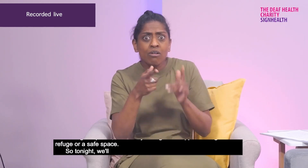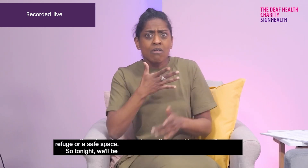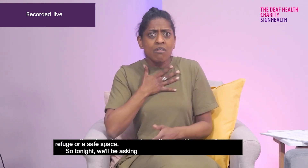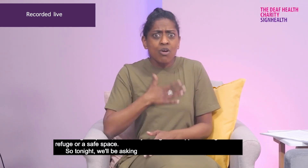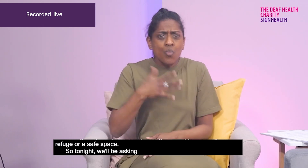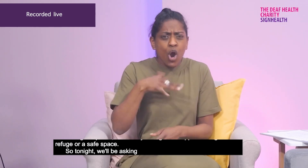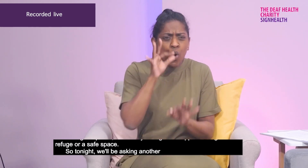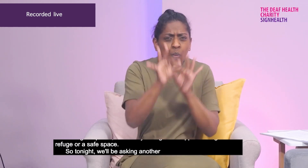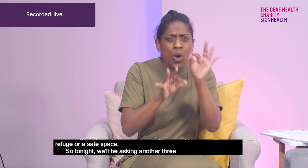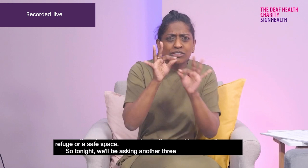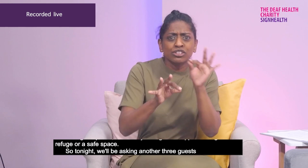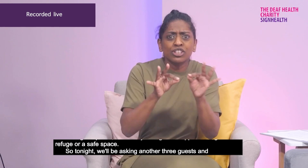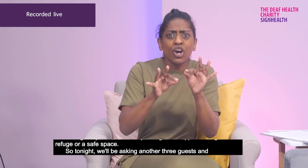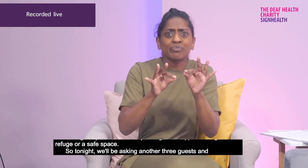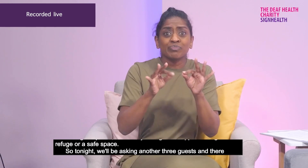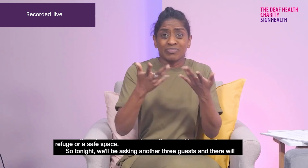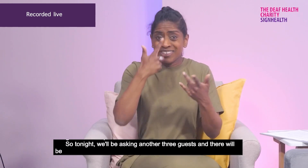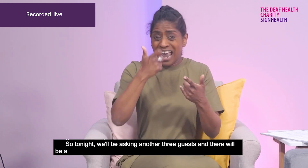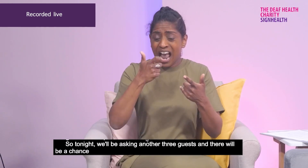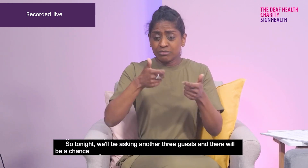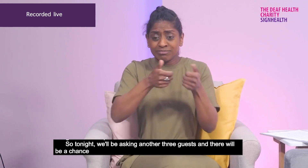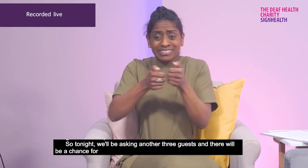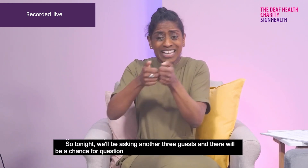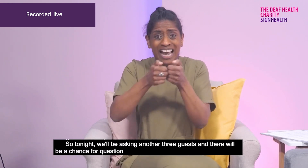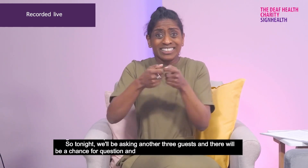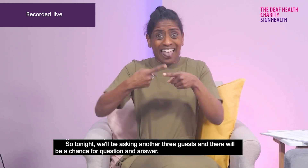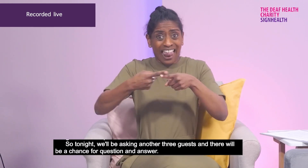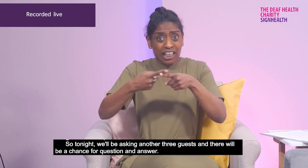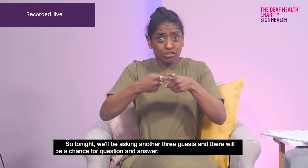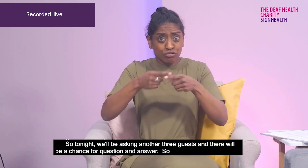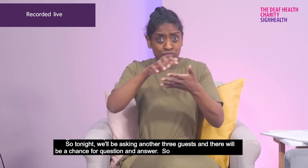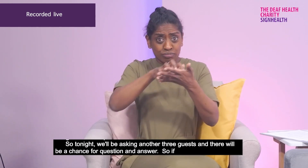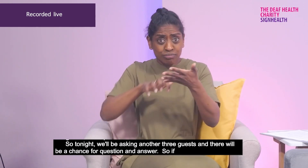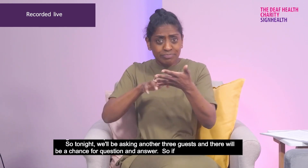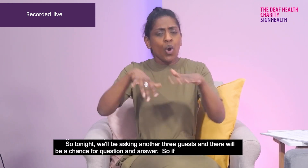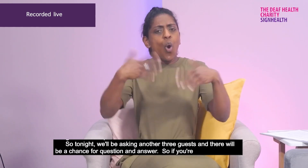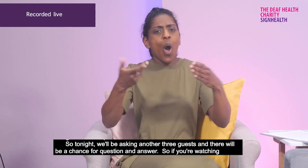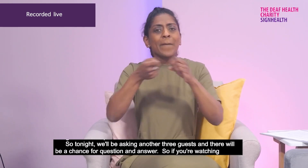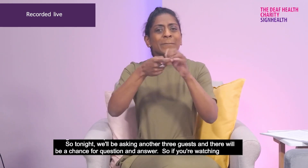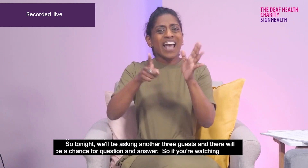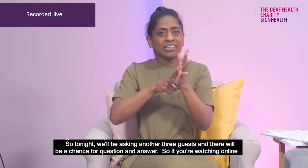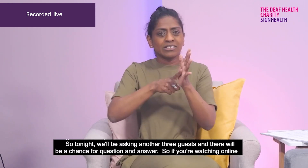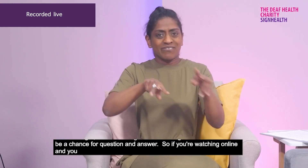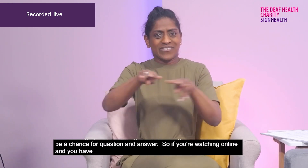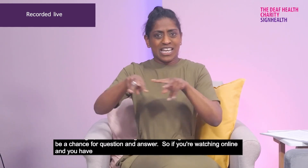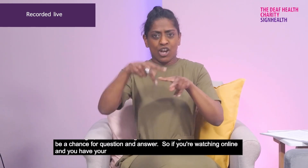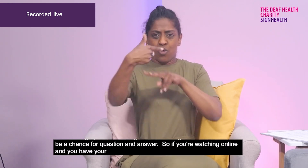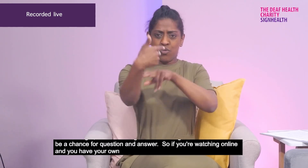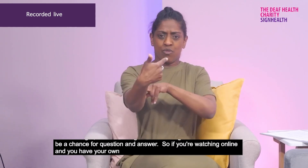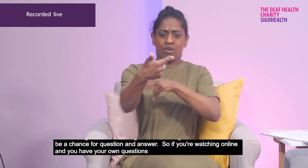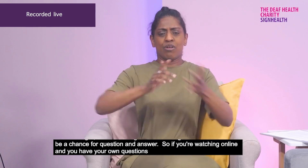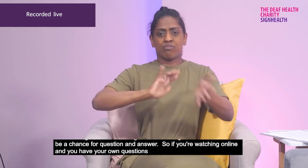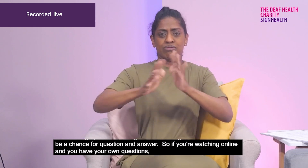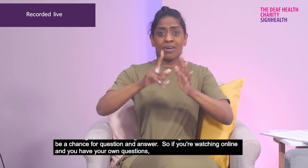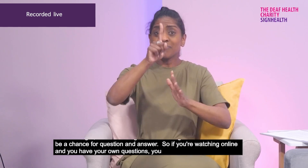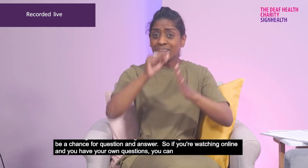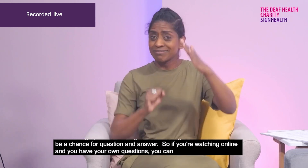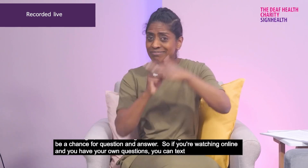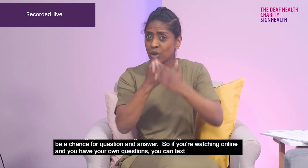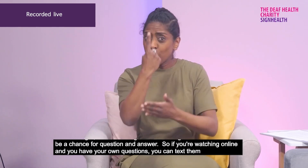So if you're watching online and you have your own questions, you can text them in, or you can upload a BSL video of up